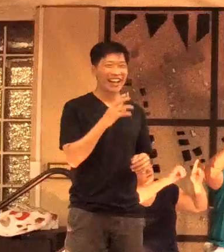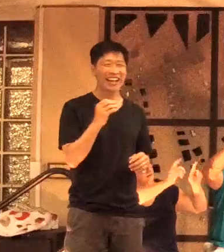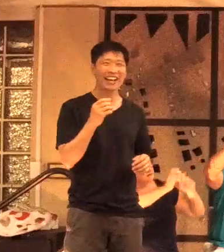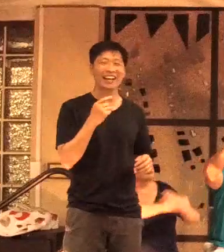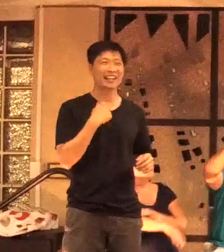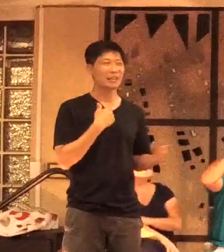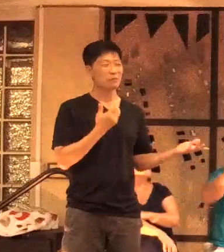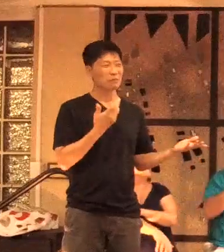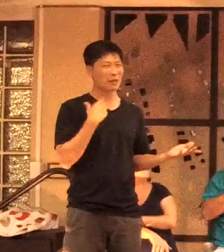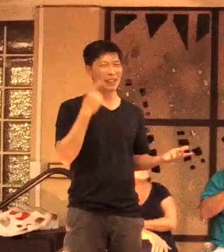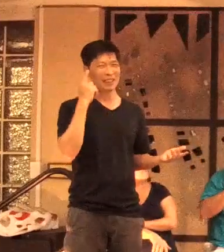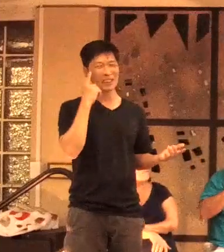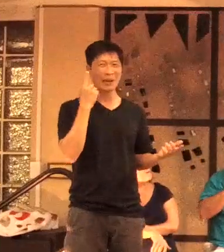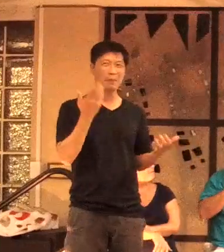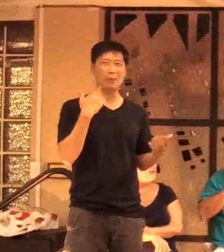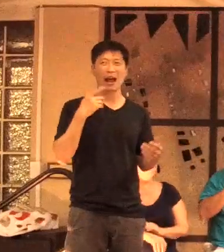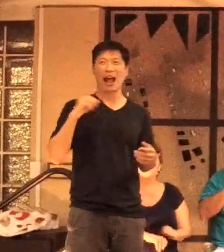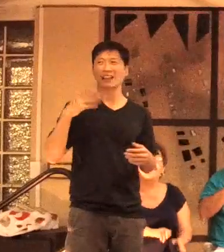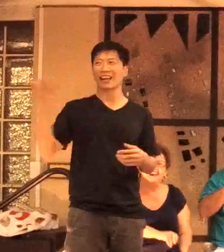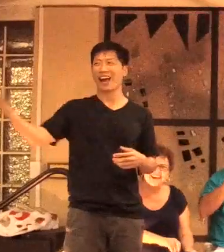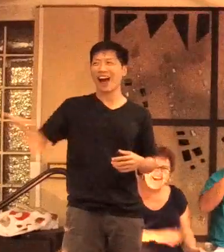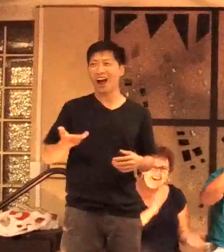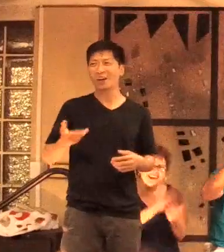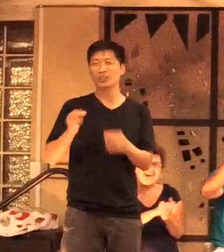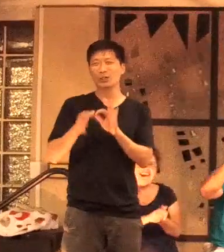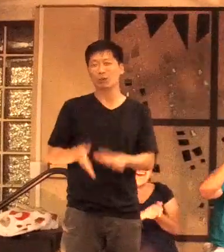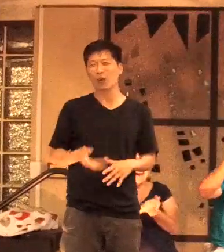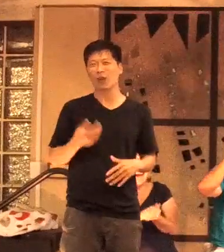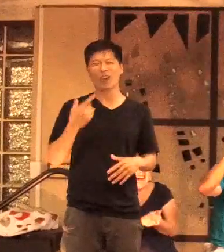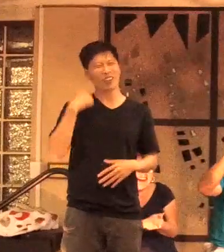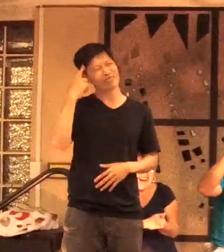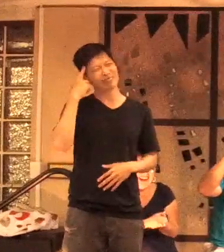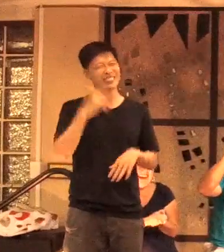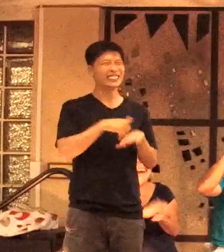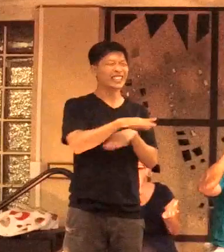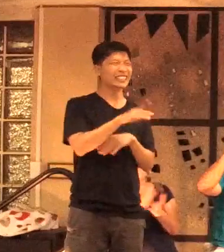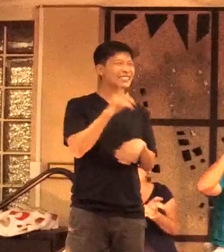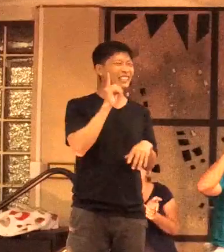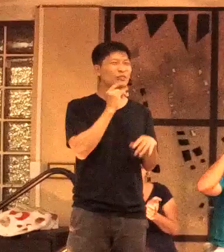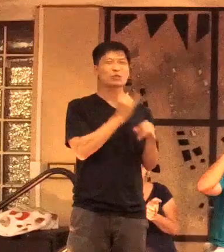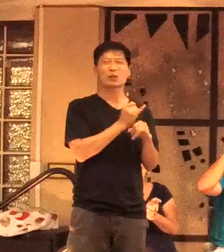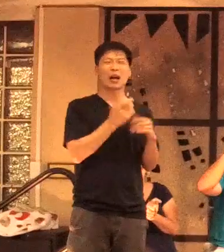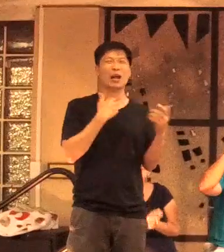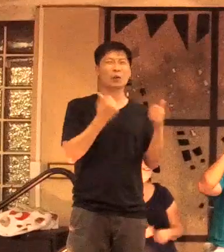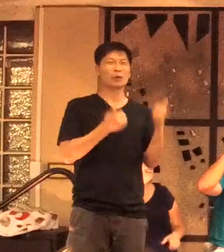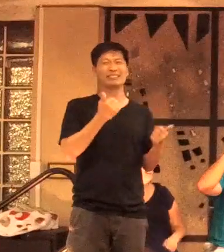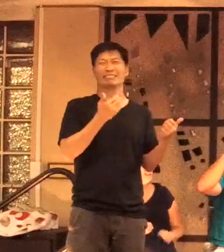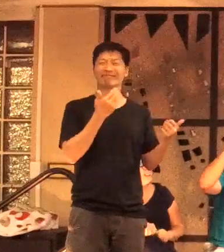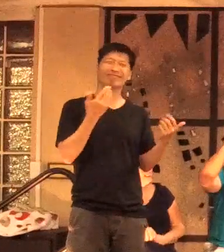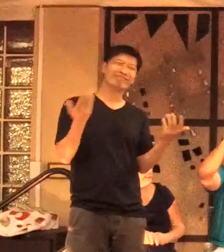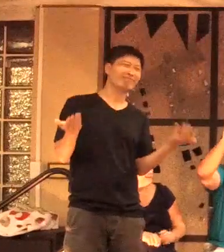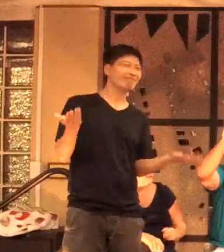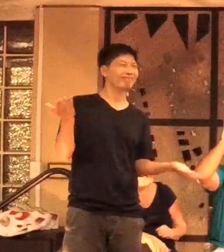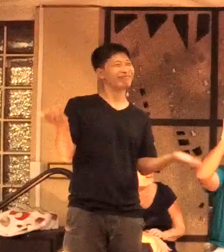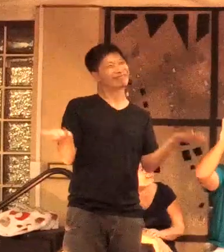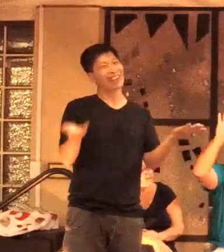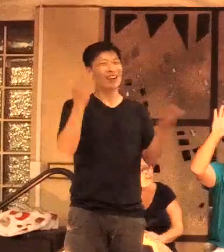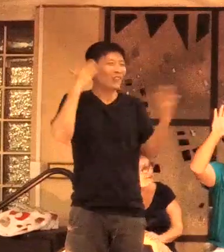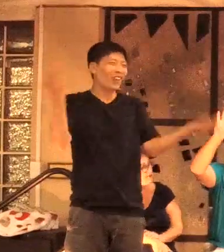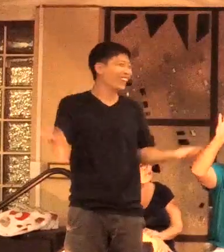I got probably hire an interpreter, or sent to a deaf school. I don't know which result would be.